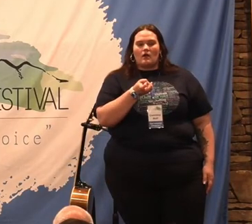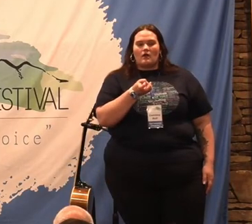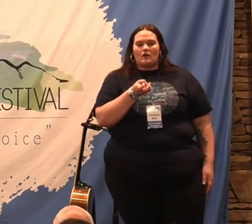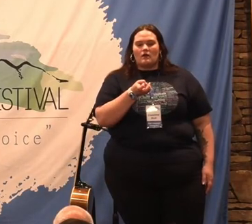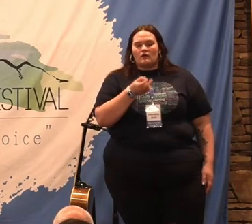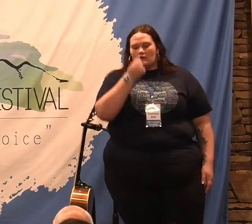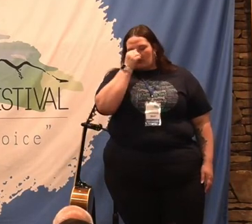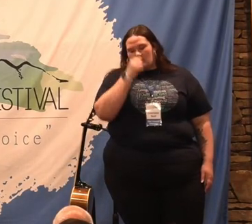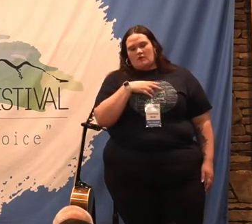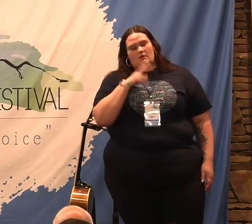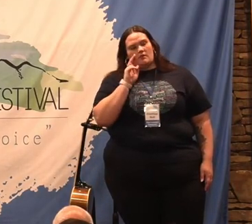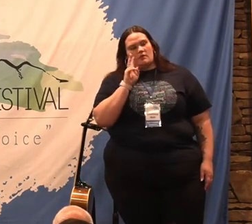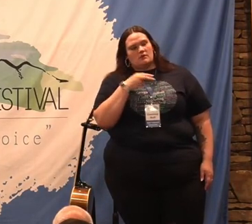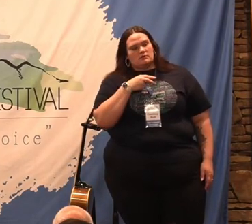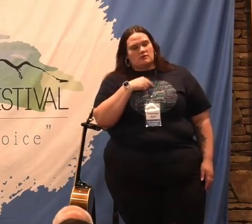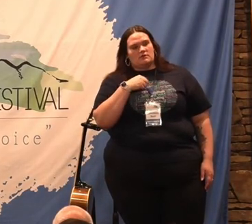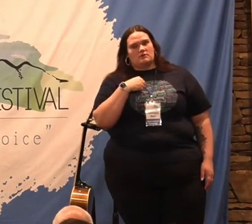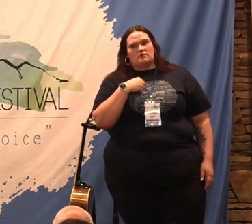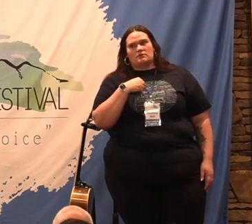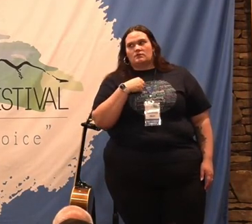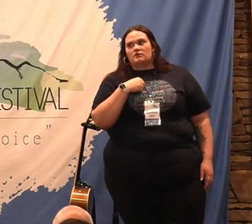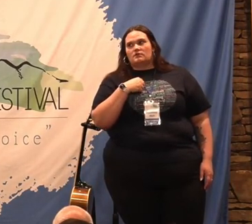He looks at us and he goes,